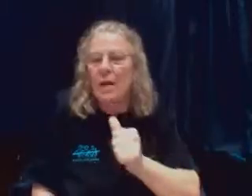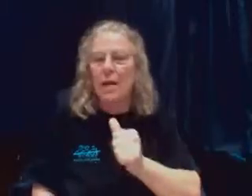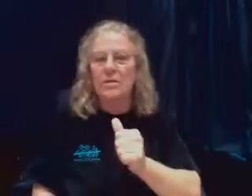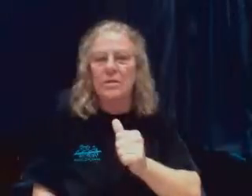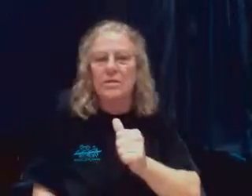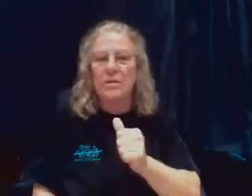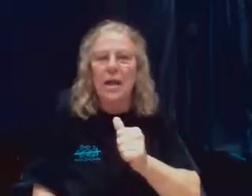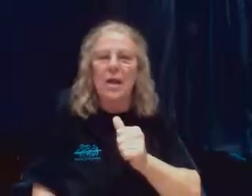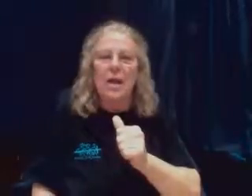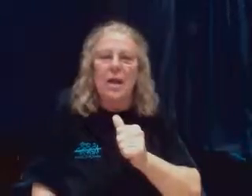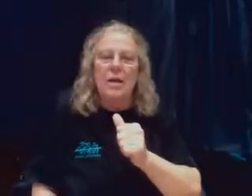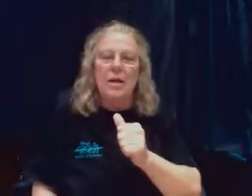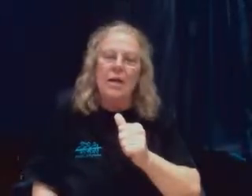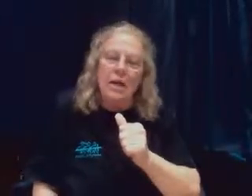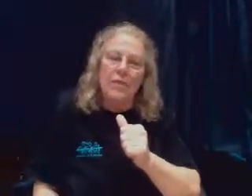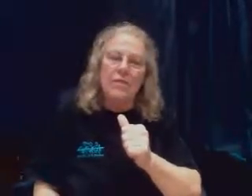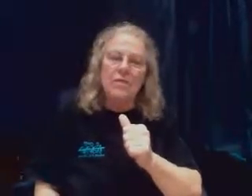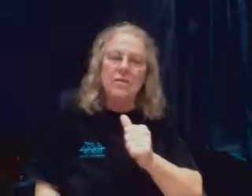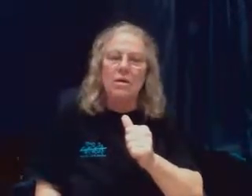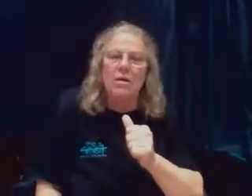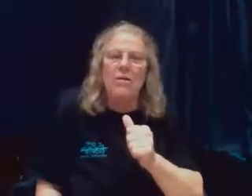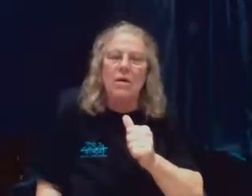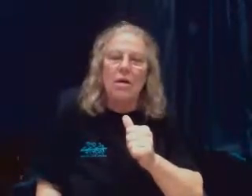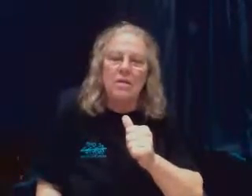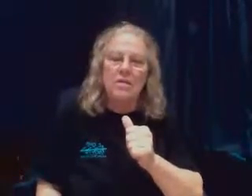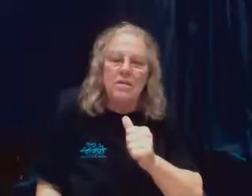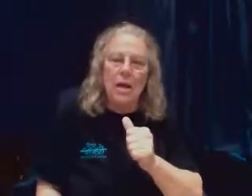Not. Now, in this song, there are some